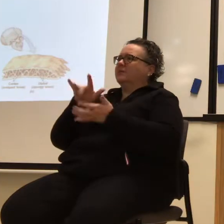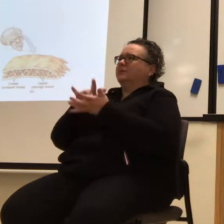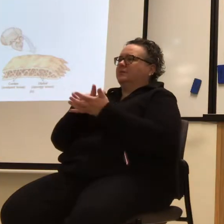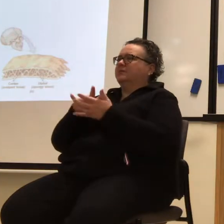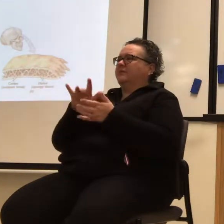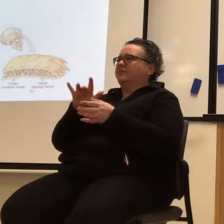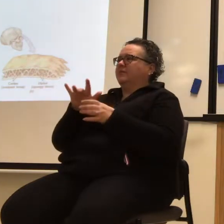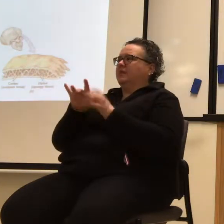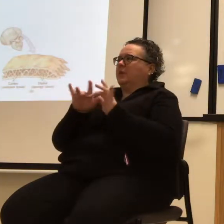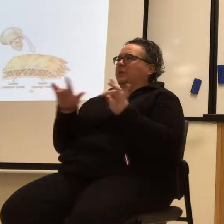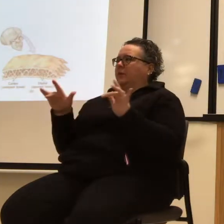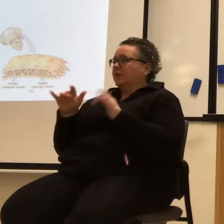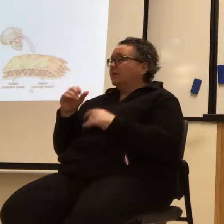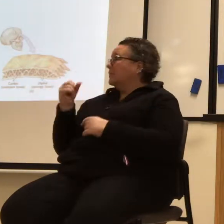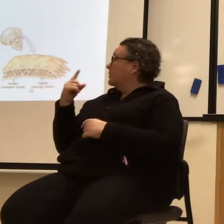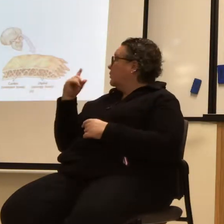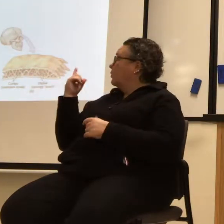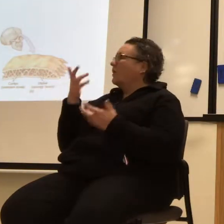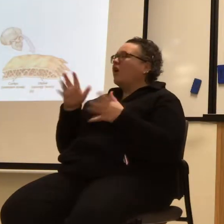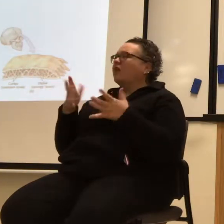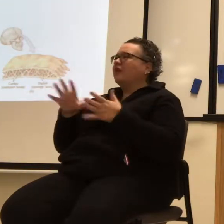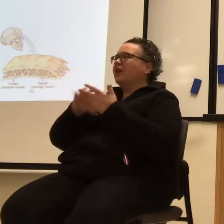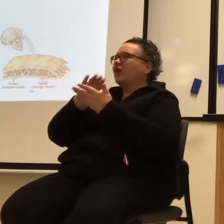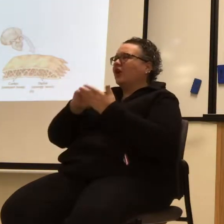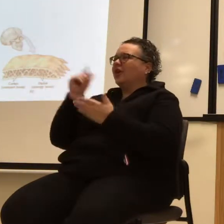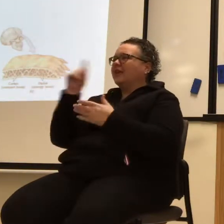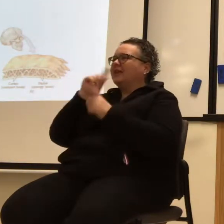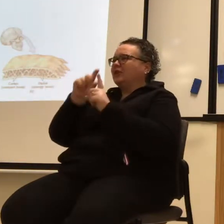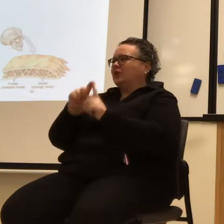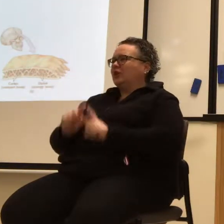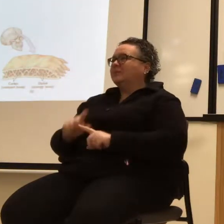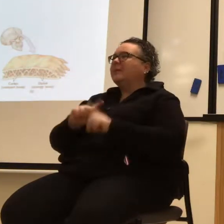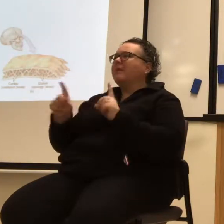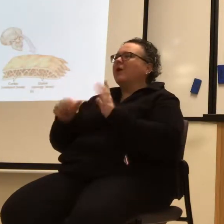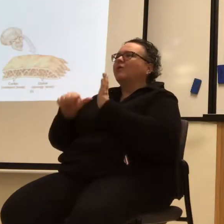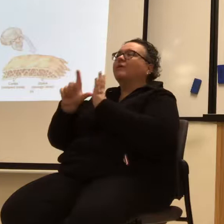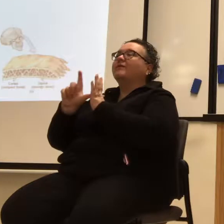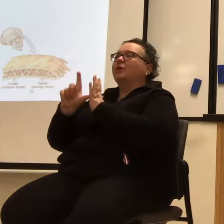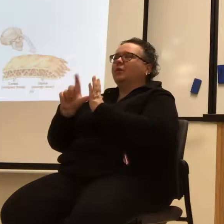We already learned these terms, but let's just review.